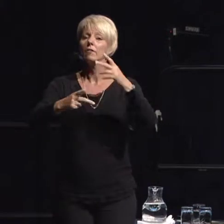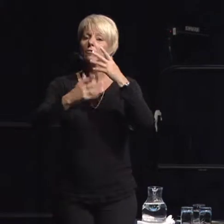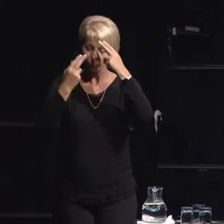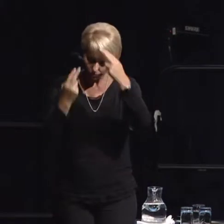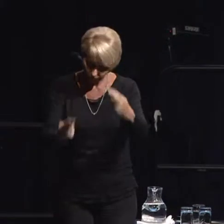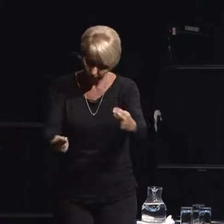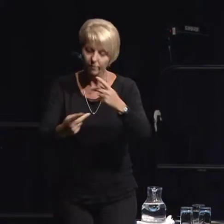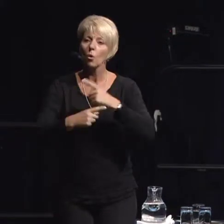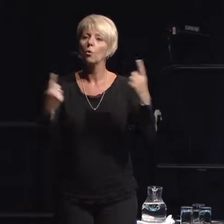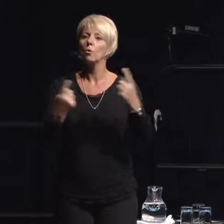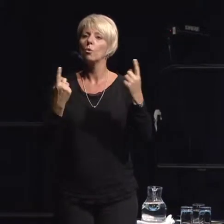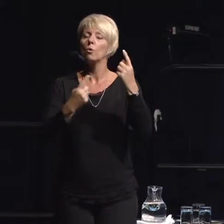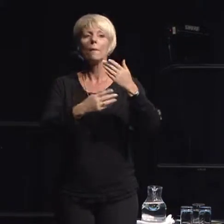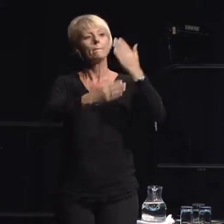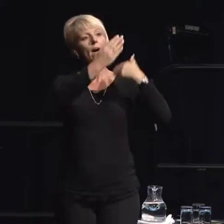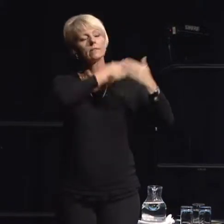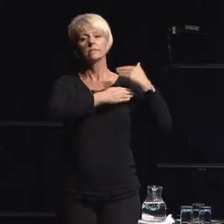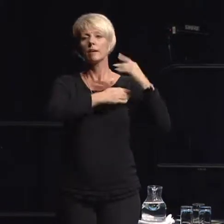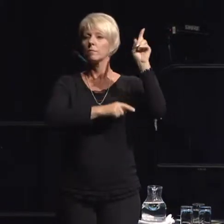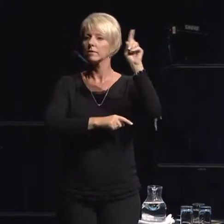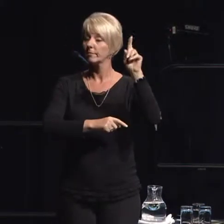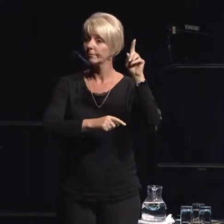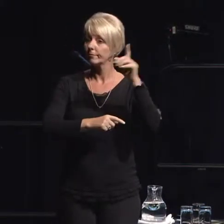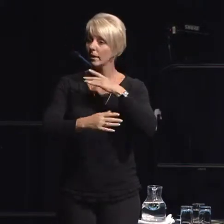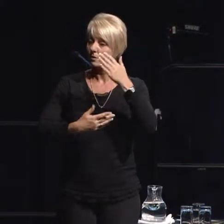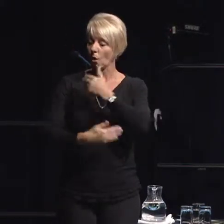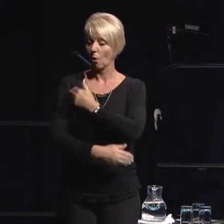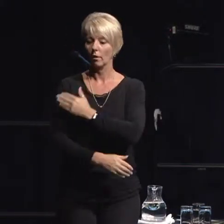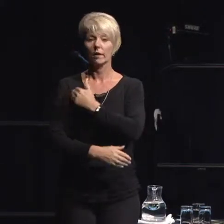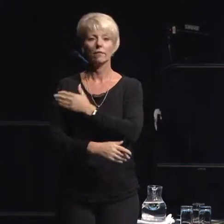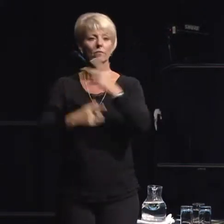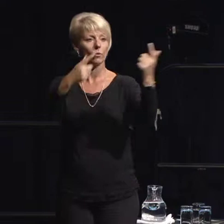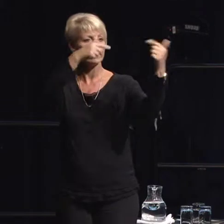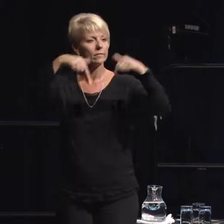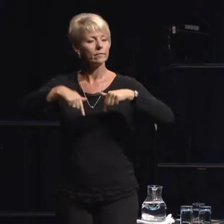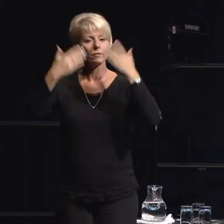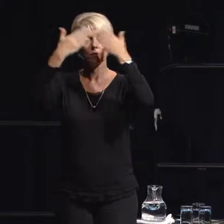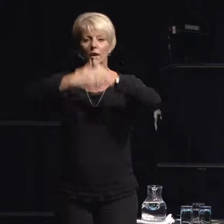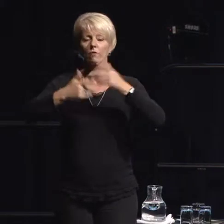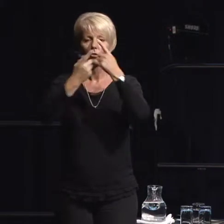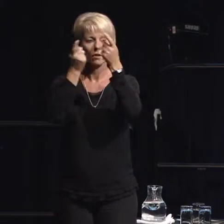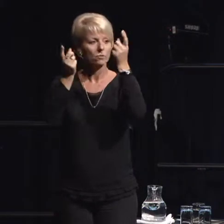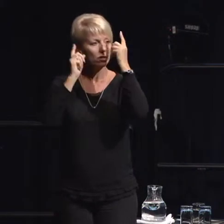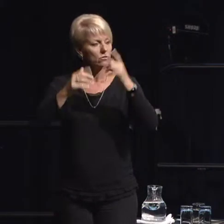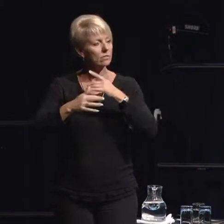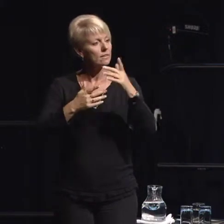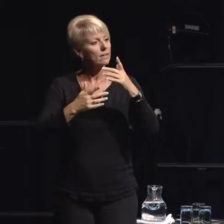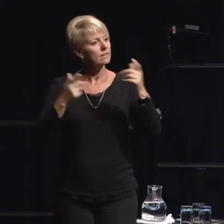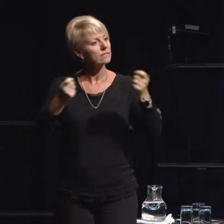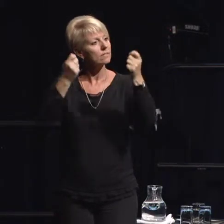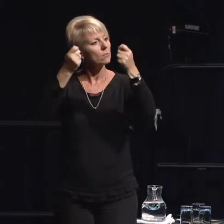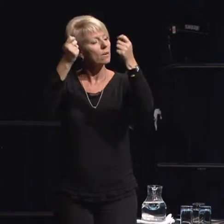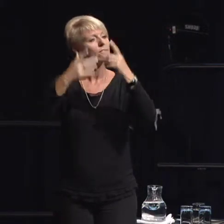both past and present. It is an honour to welcome you tonight to the graduation ceremony for South Bank Institute